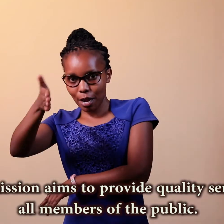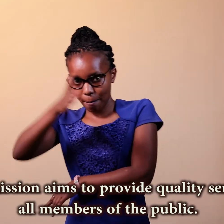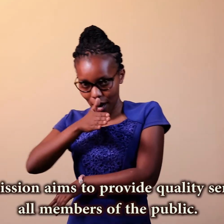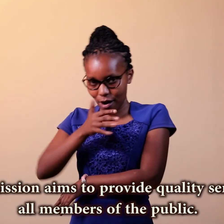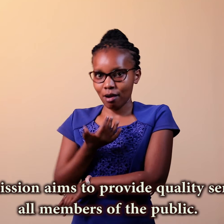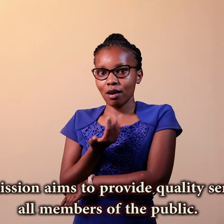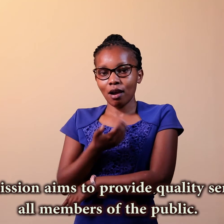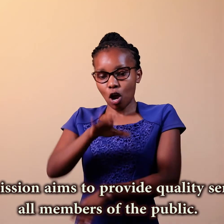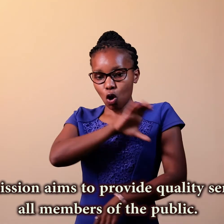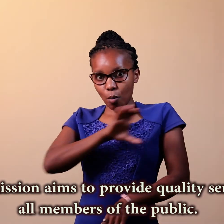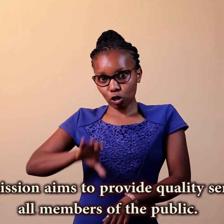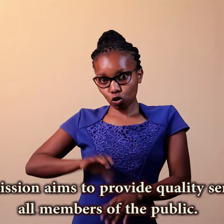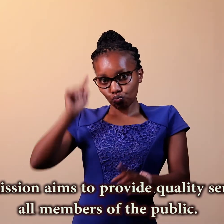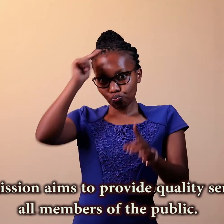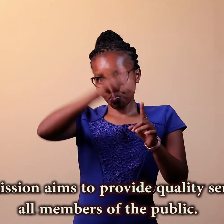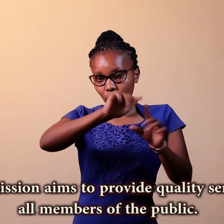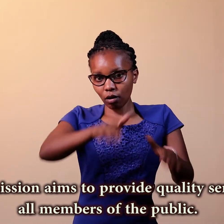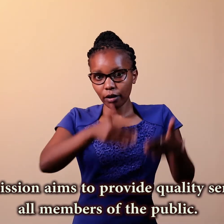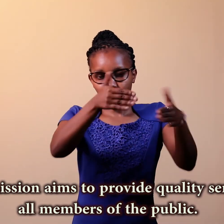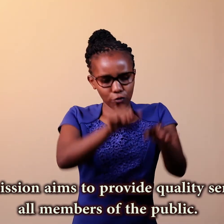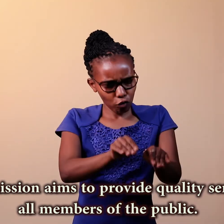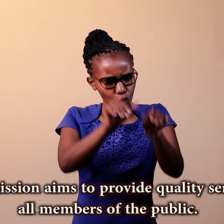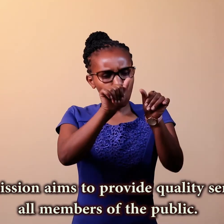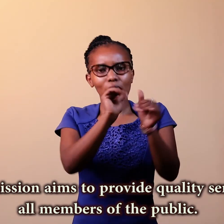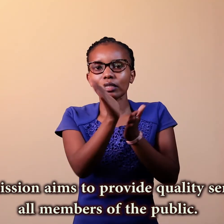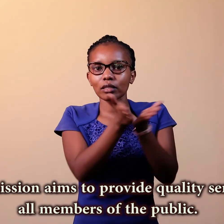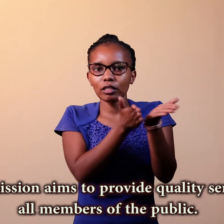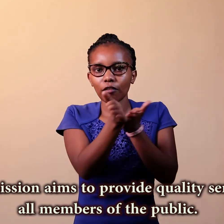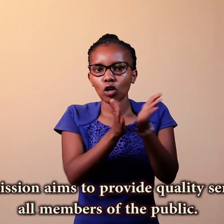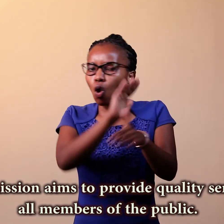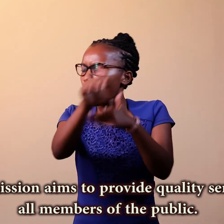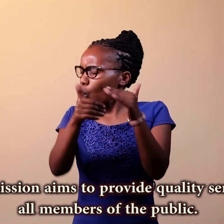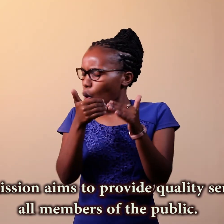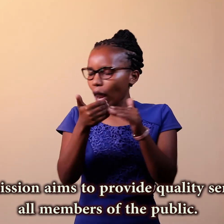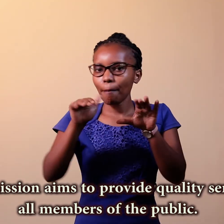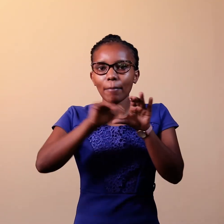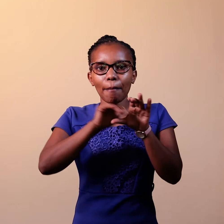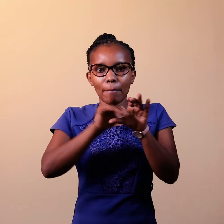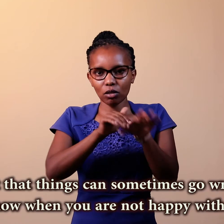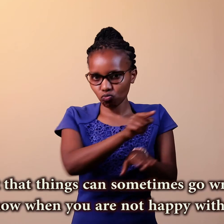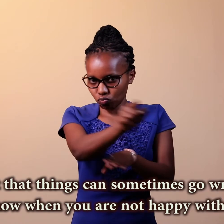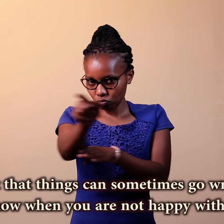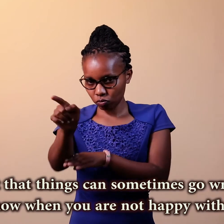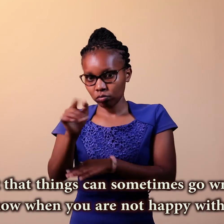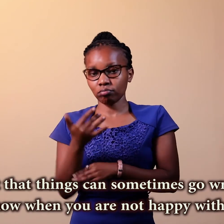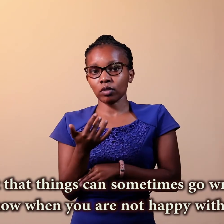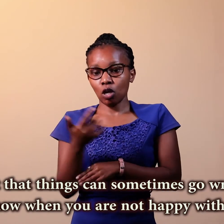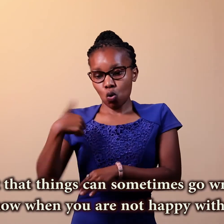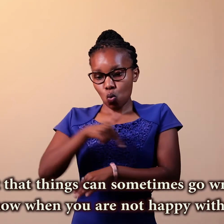The Commission aims to provide quality services for all members of the public. We accept that things